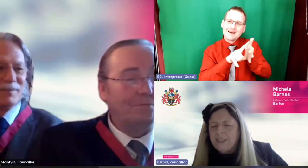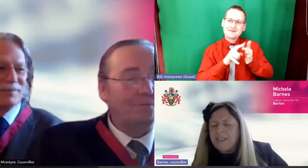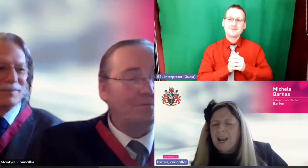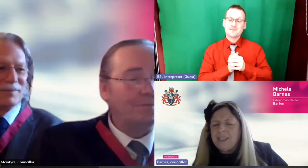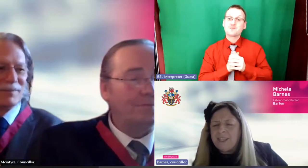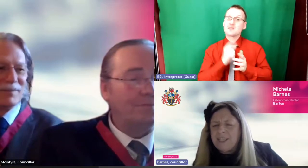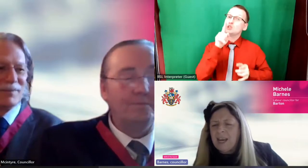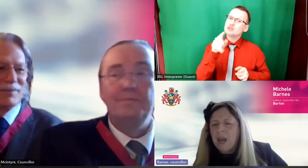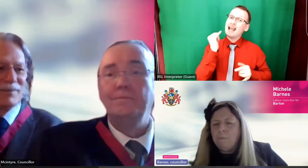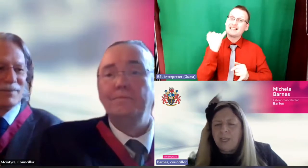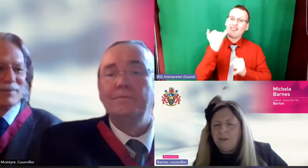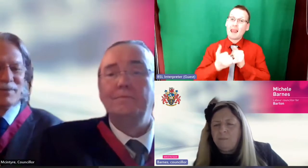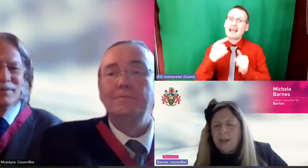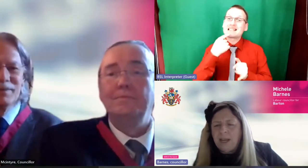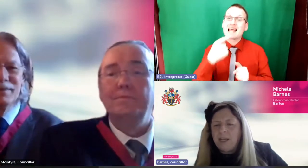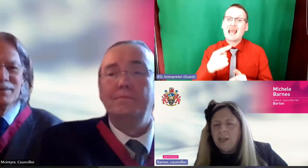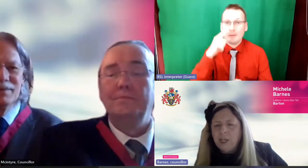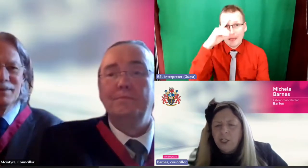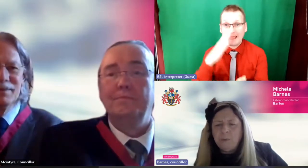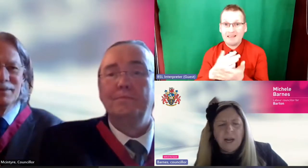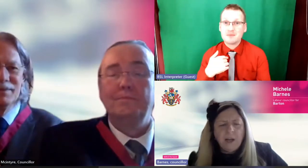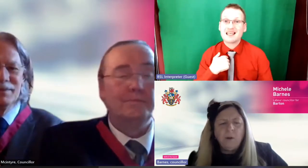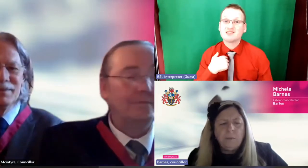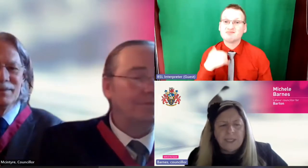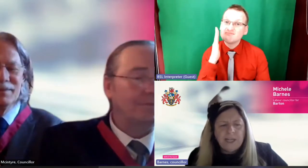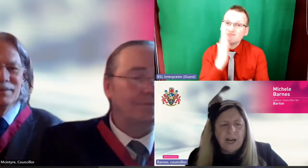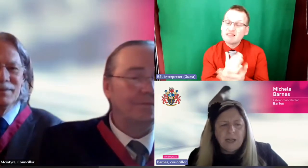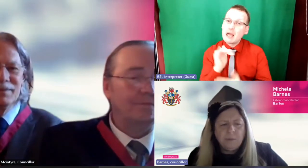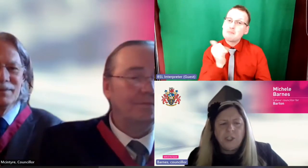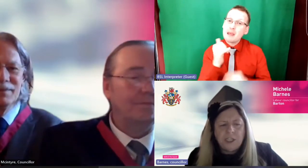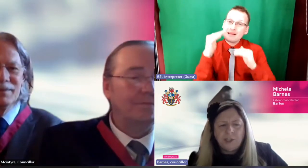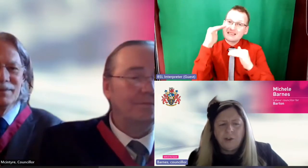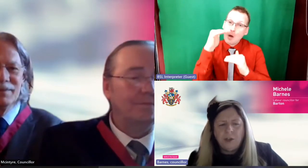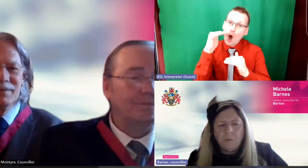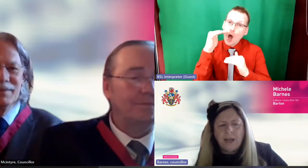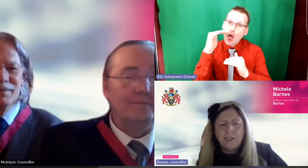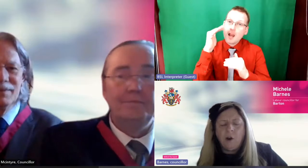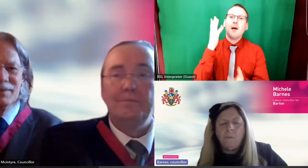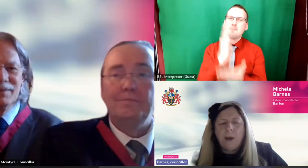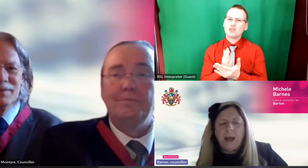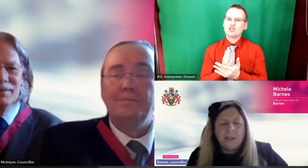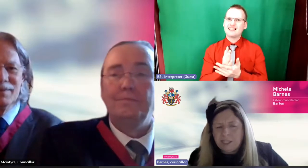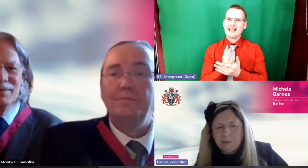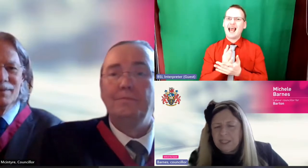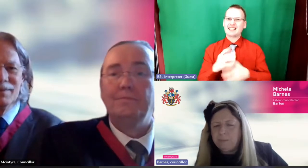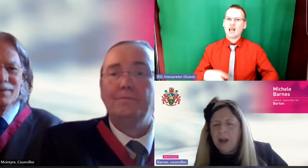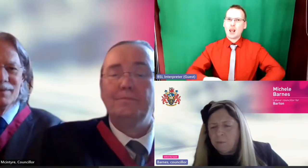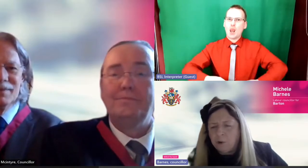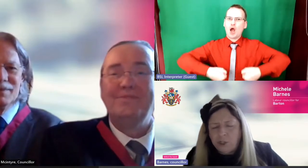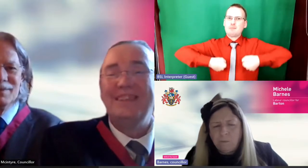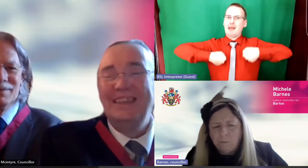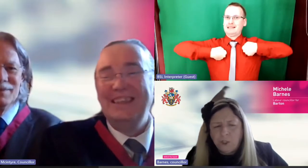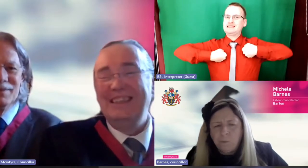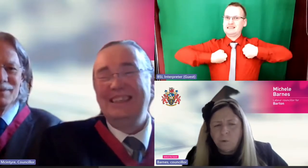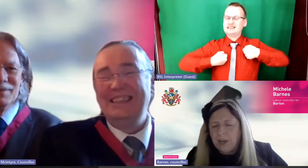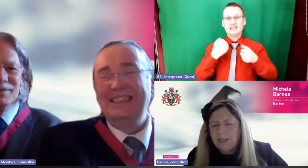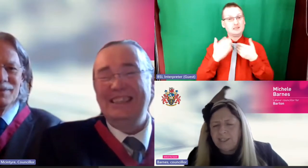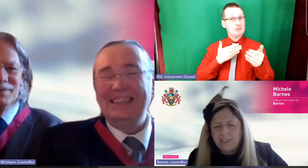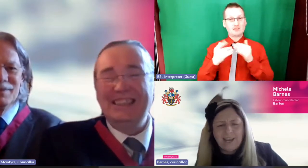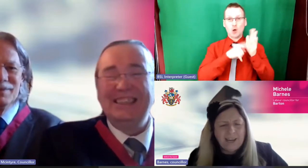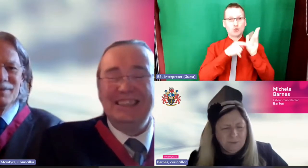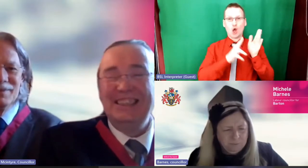who has the last say, and believe me, she might only be tiny, but she certainly wears a long pants, despite what John